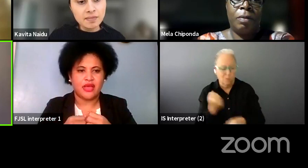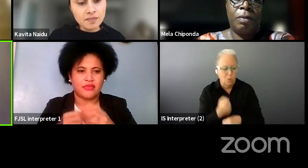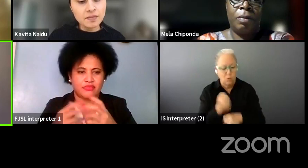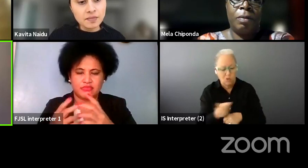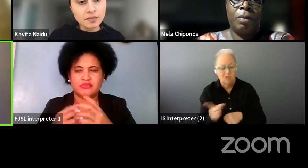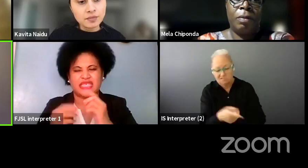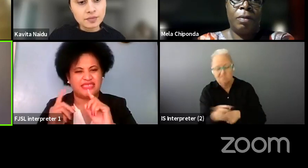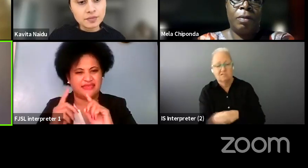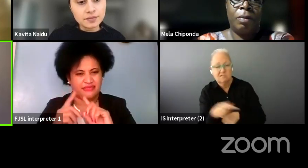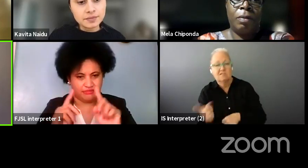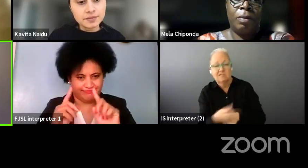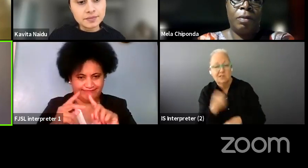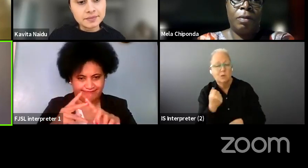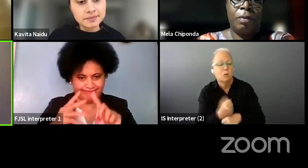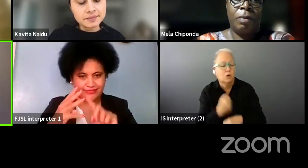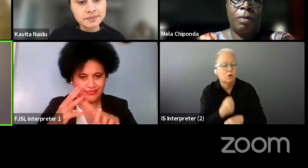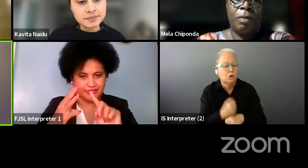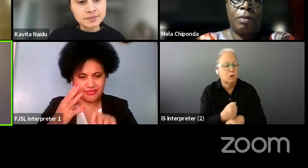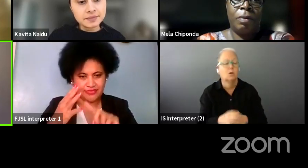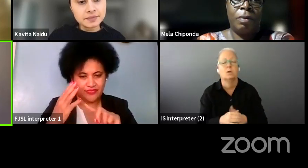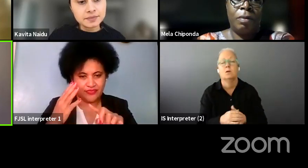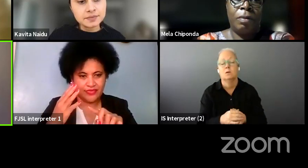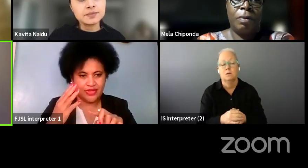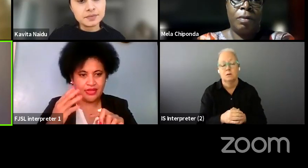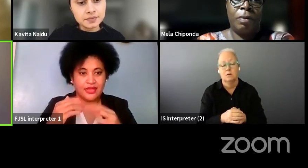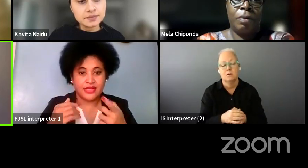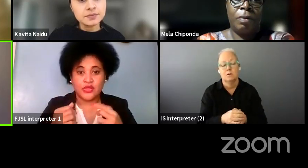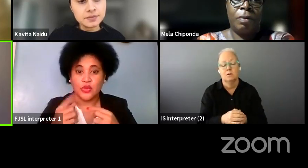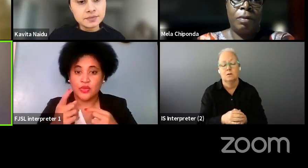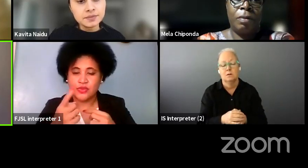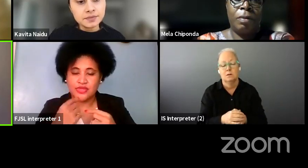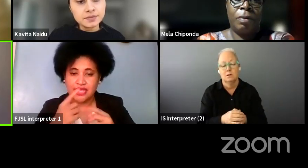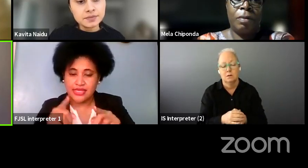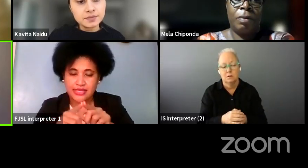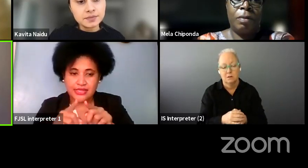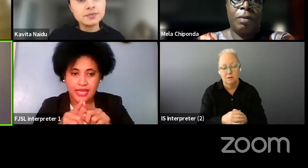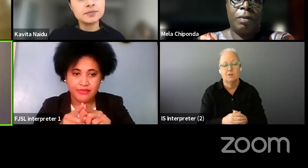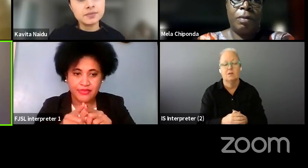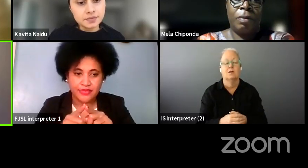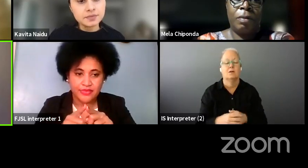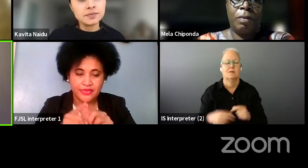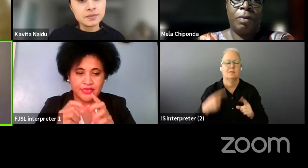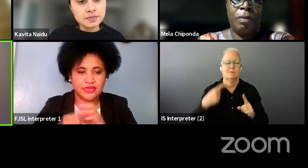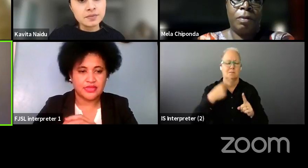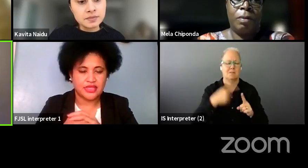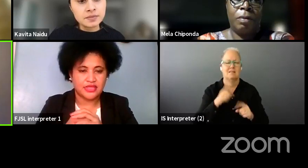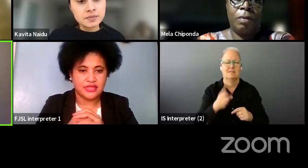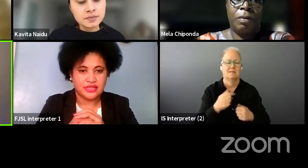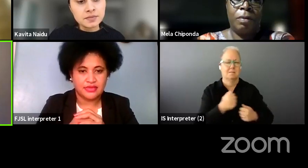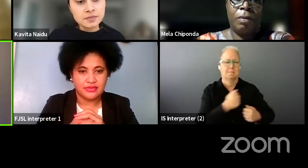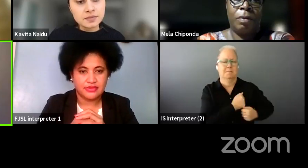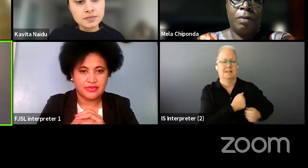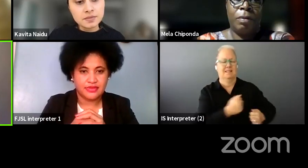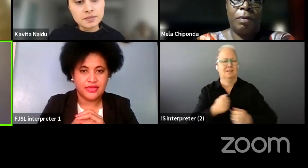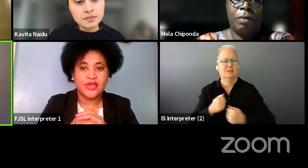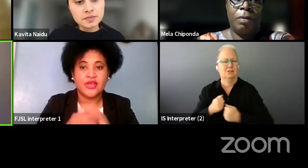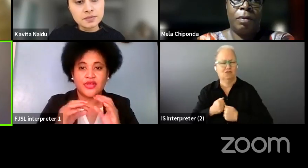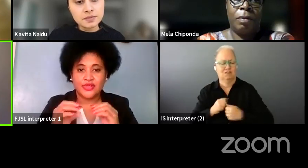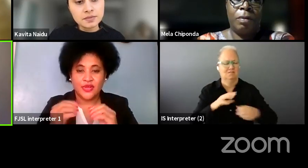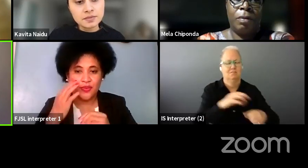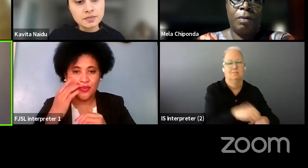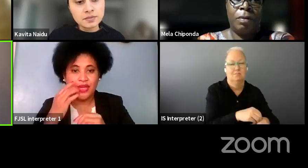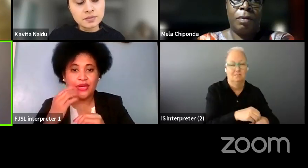the commodification of nature, and like you said, Priyanthi, militarism and imperialism. And so once we can appreciate